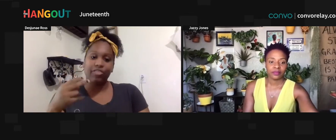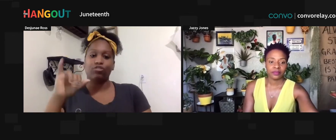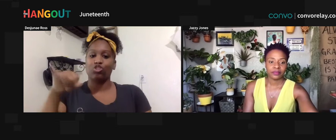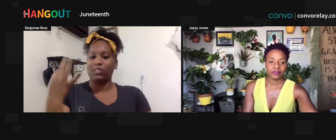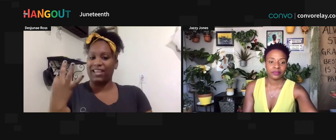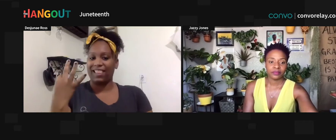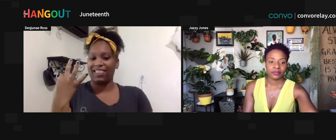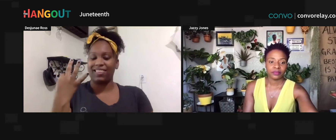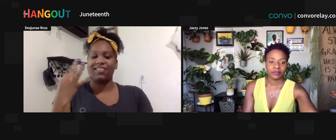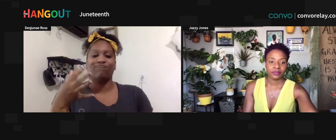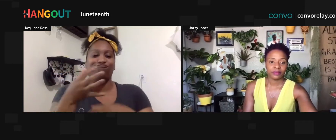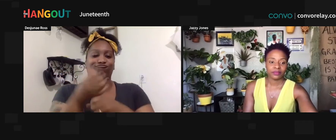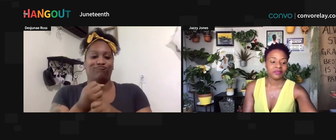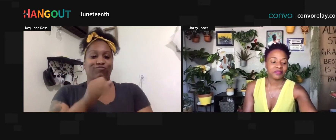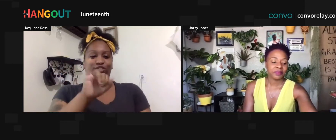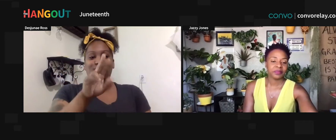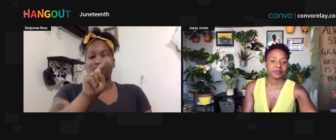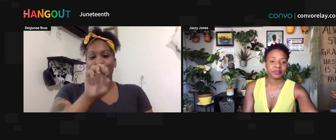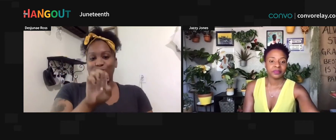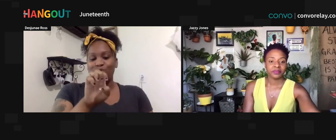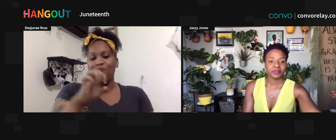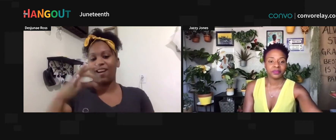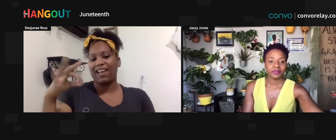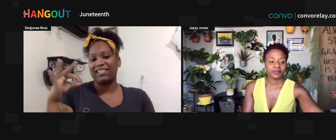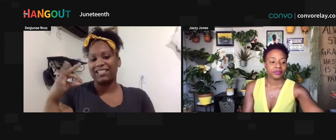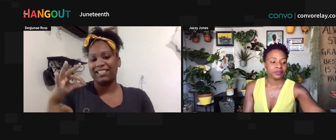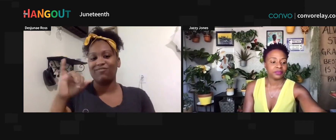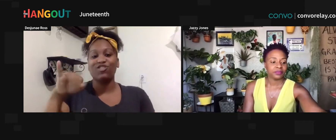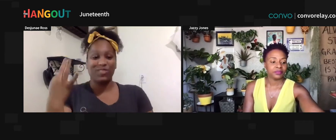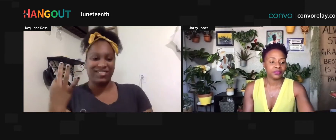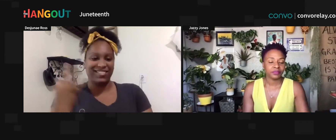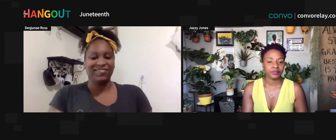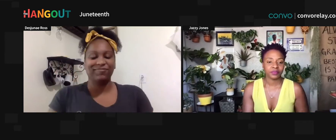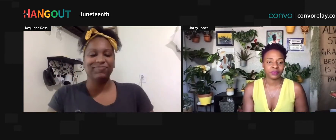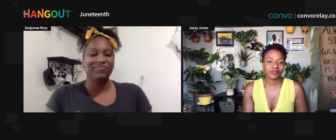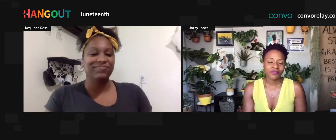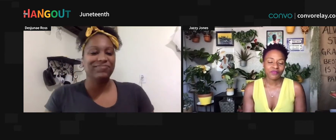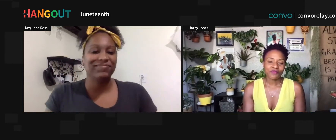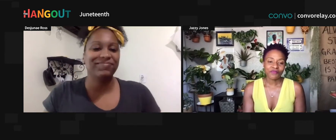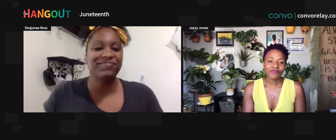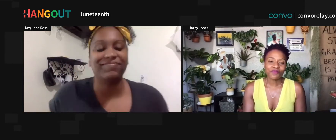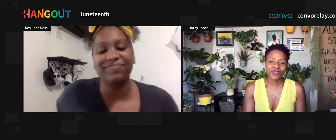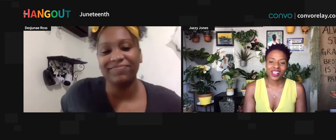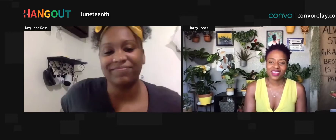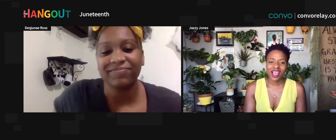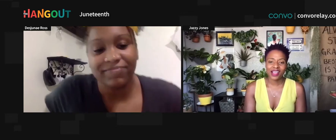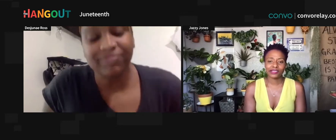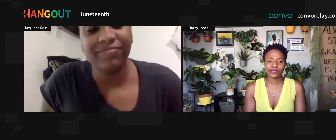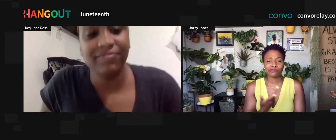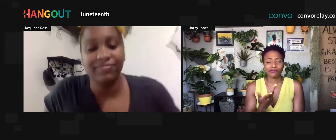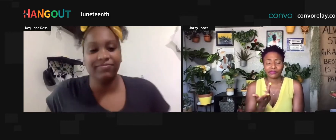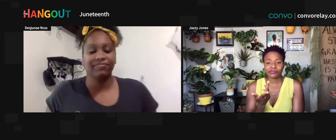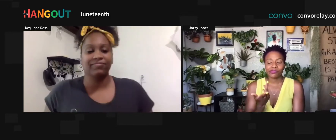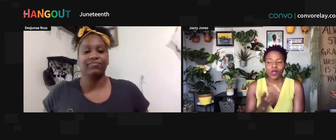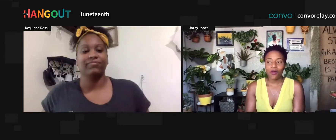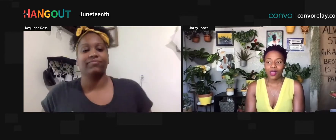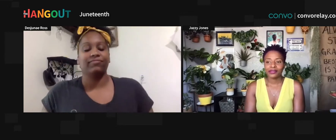The sign in American Sign Language is J19th, which is short for June 19th.